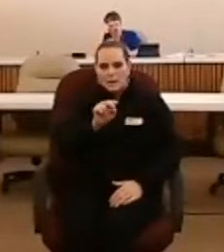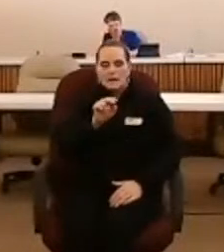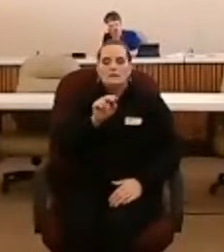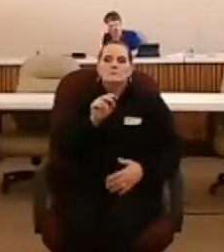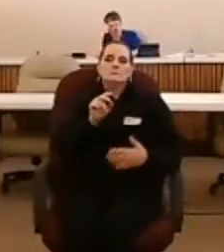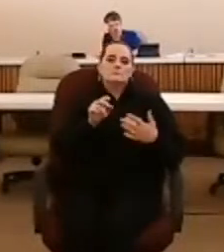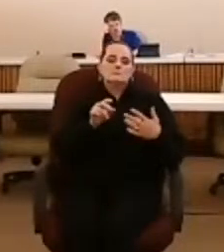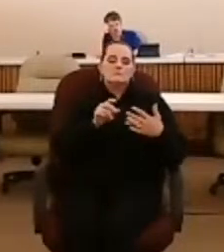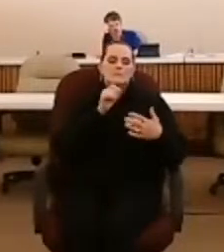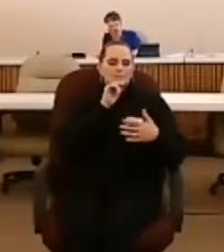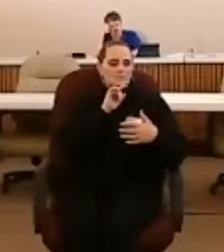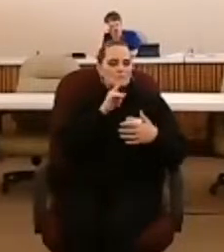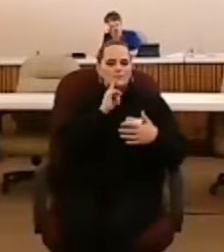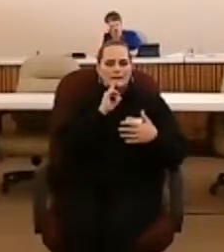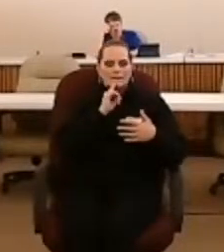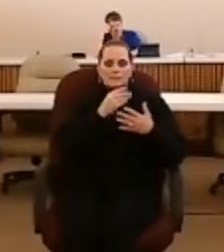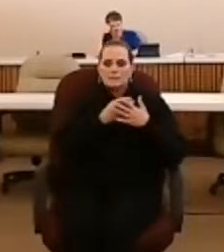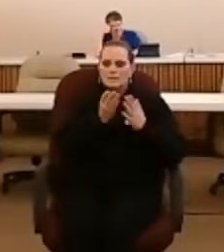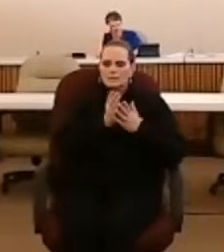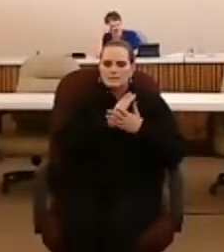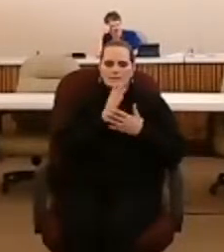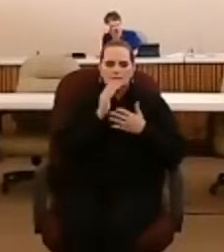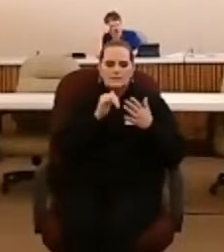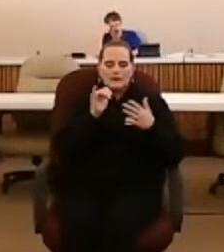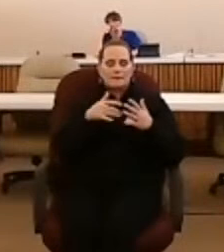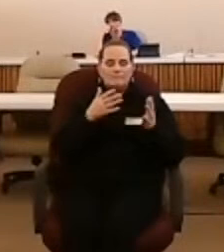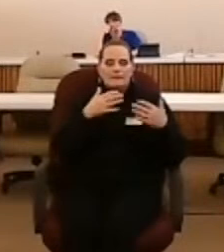I don't know that we had the budget for that much postage.